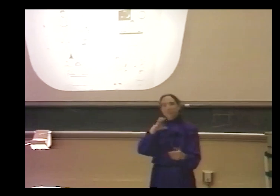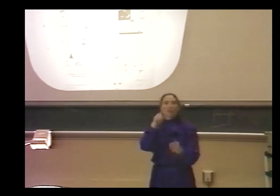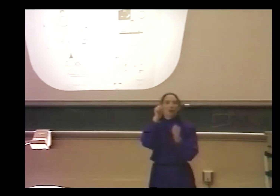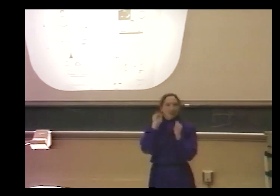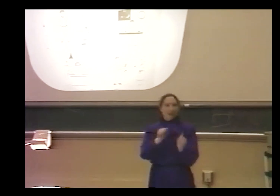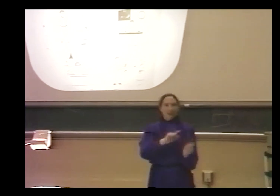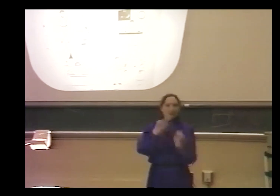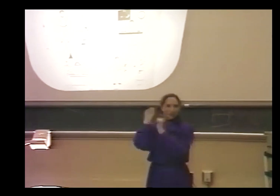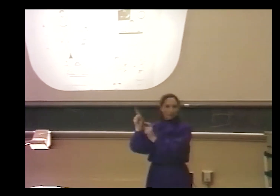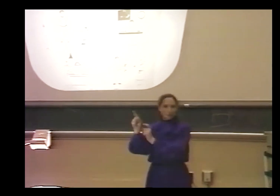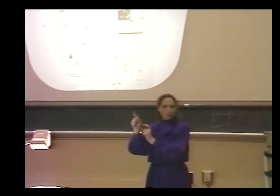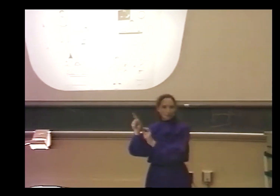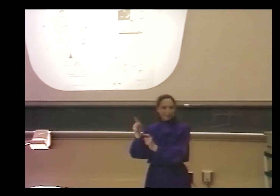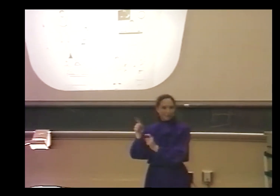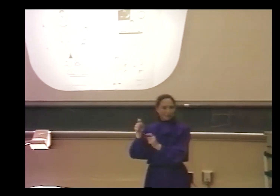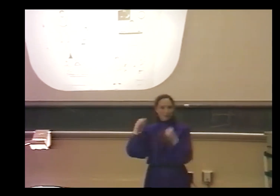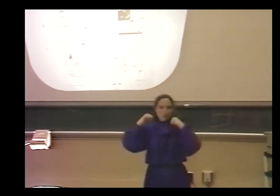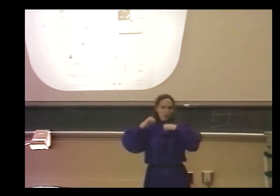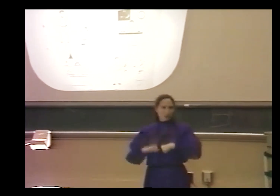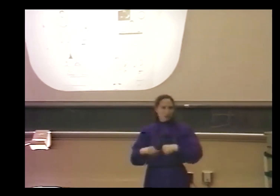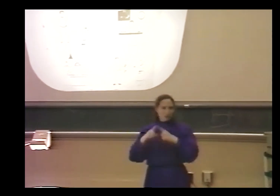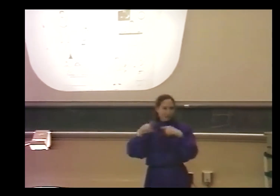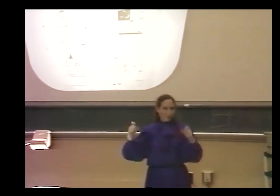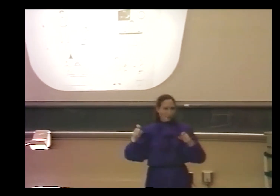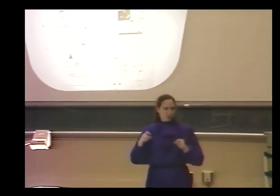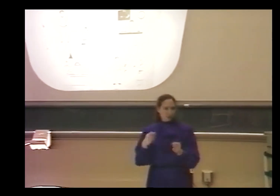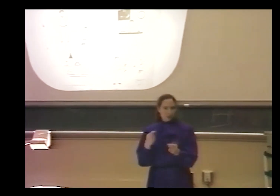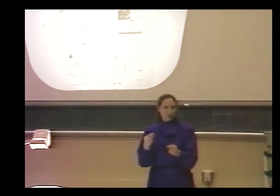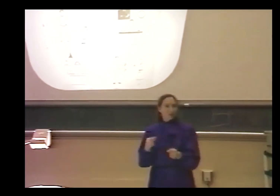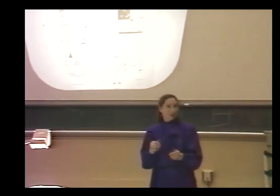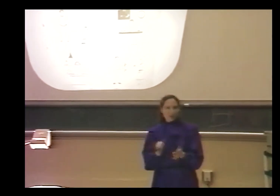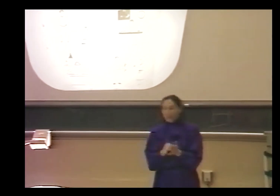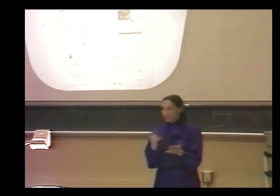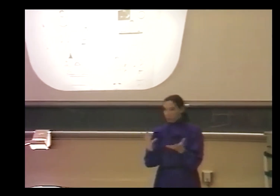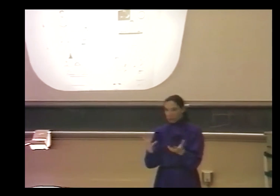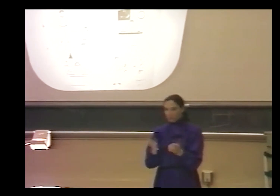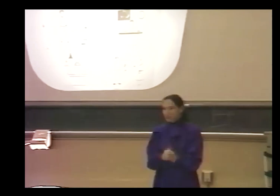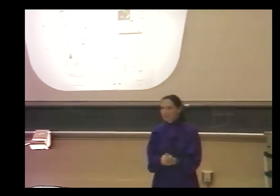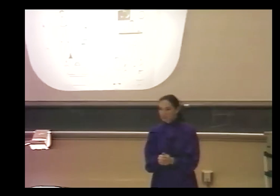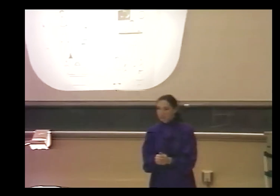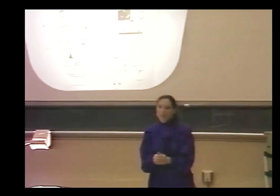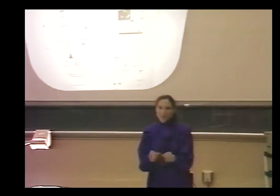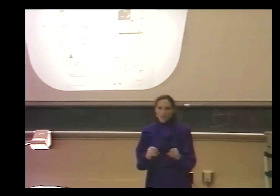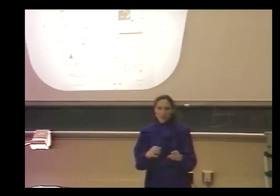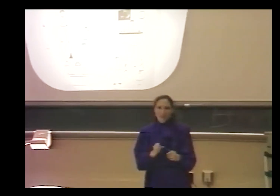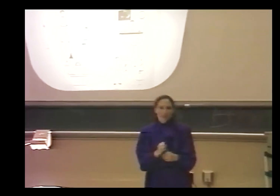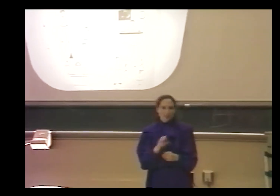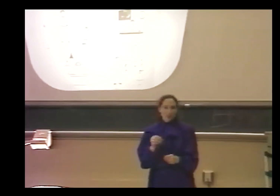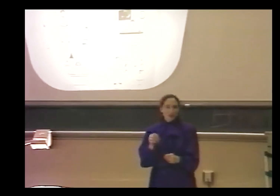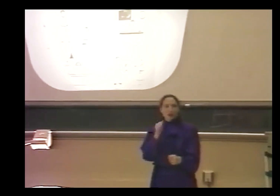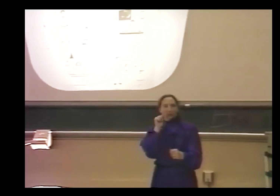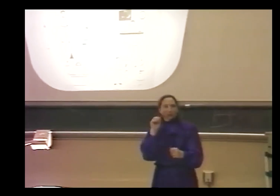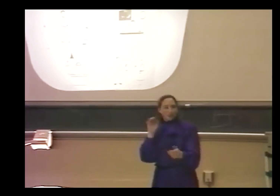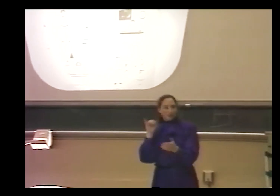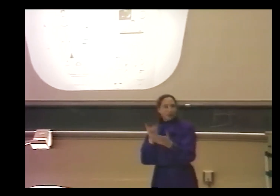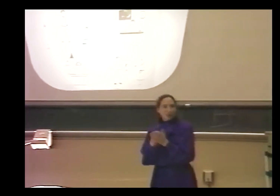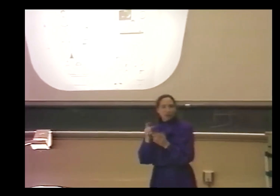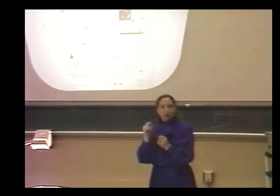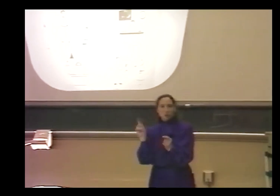so he can give her the fur coats and so on that she wants. Okay, so that's one